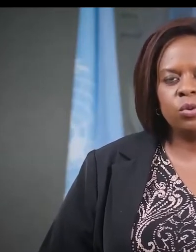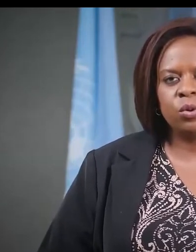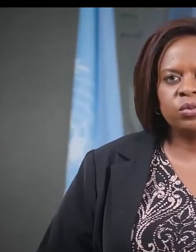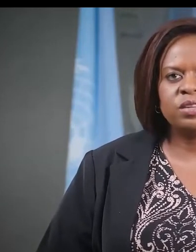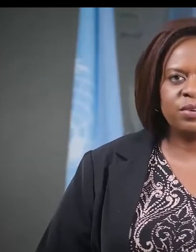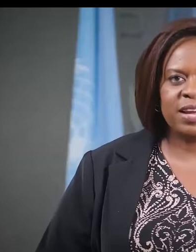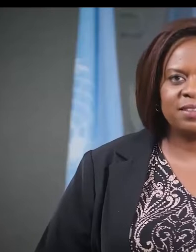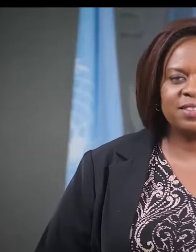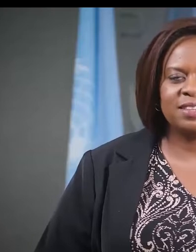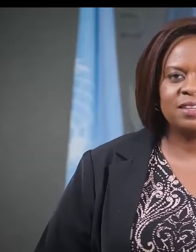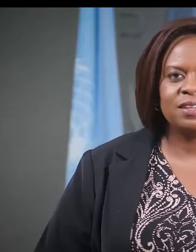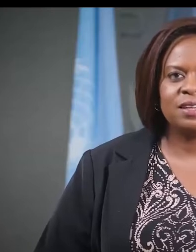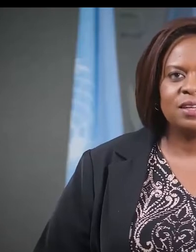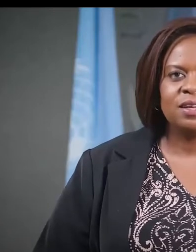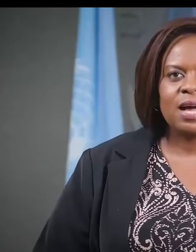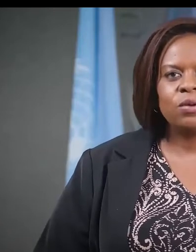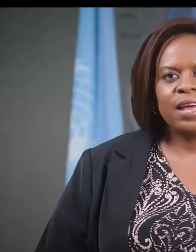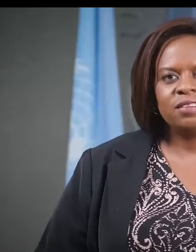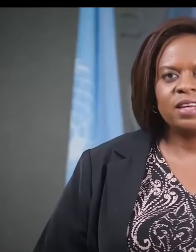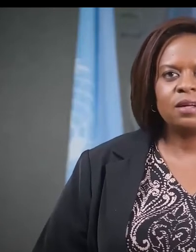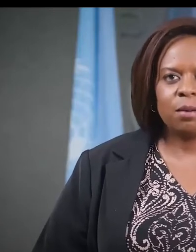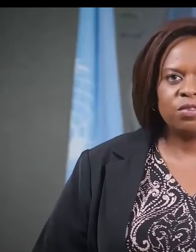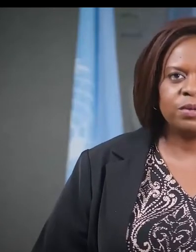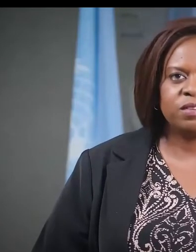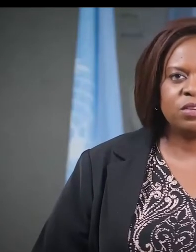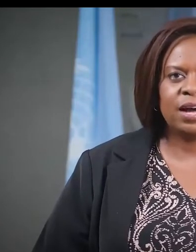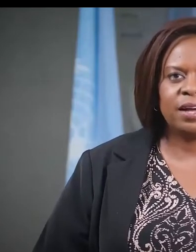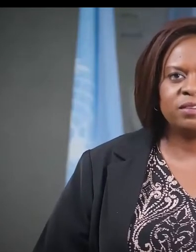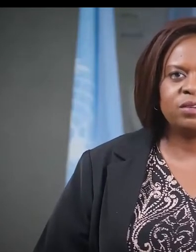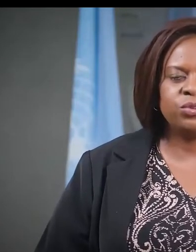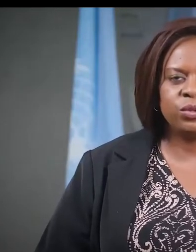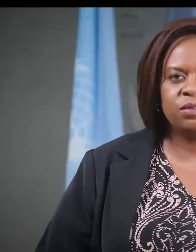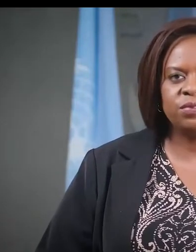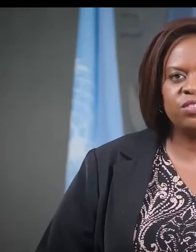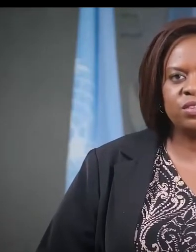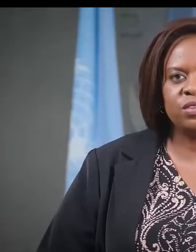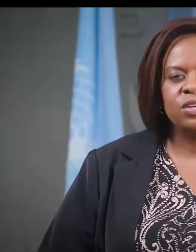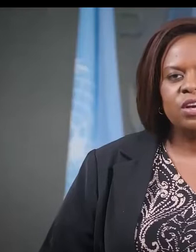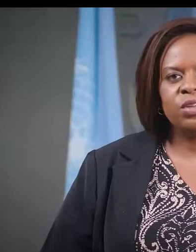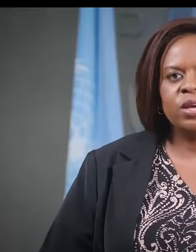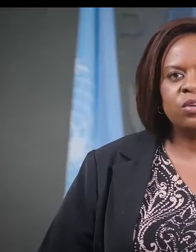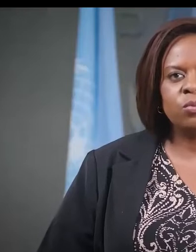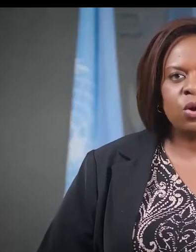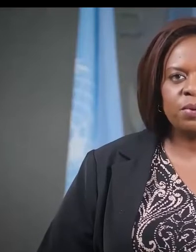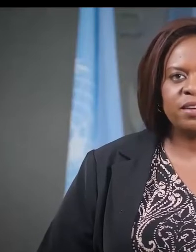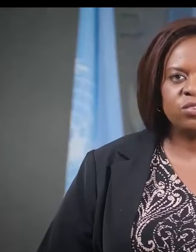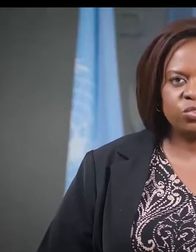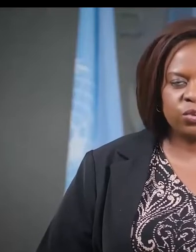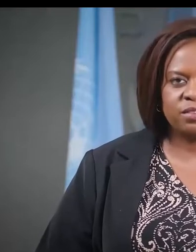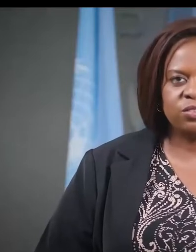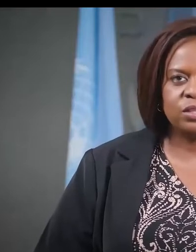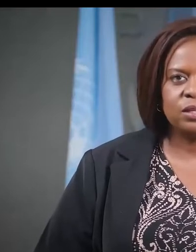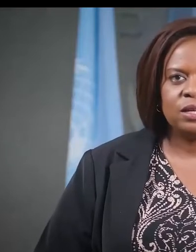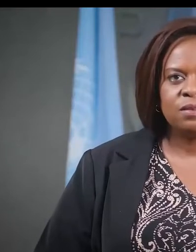making global goals a reality. I would like to take a couple of minutes to highlight a few key features of the UN Global Compact's